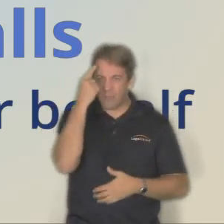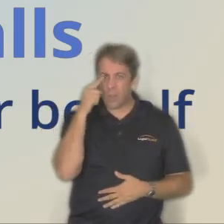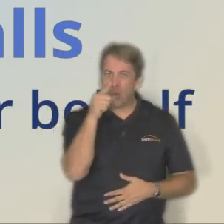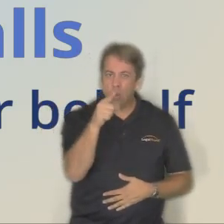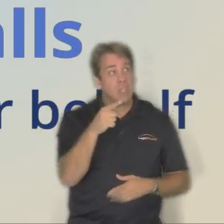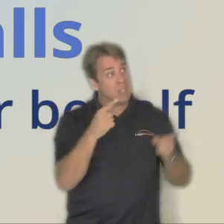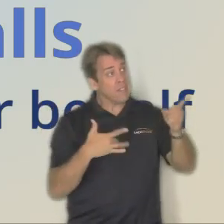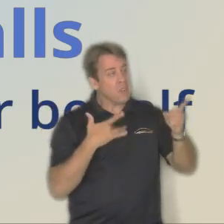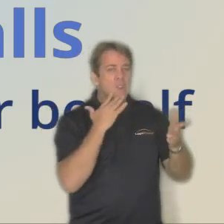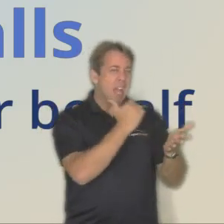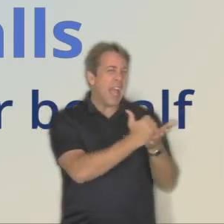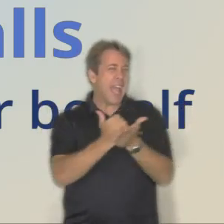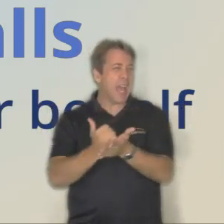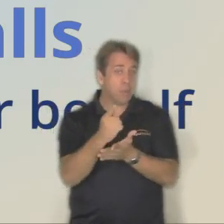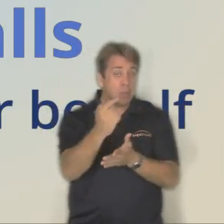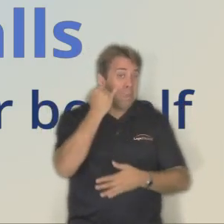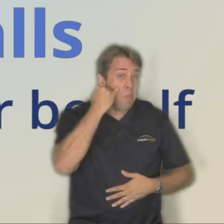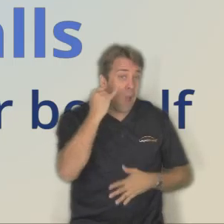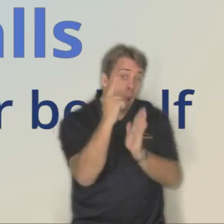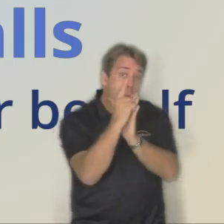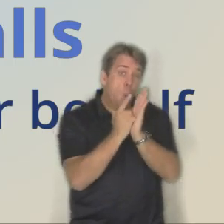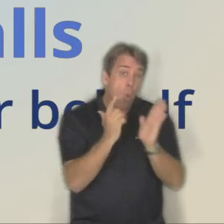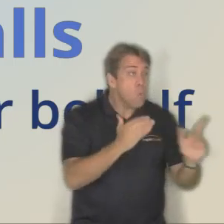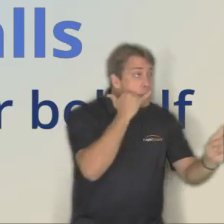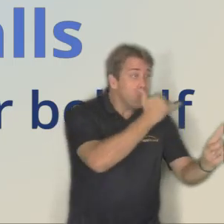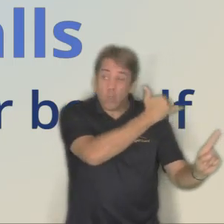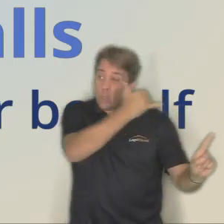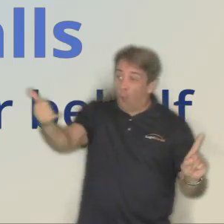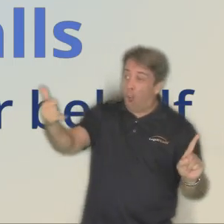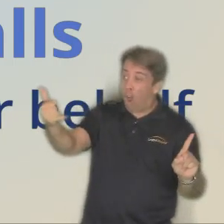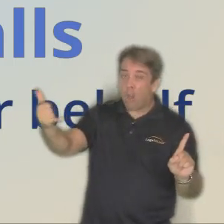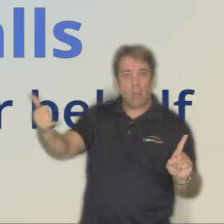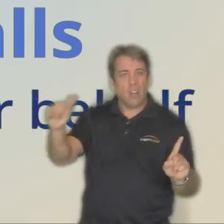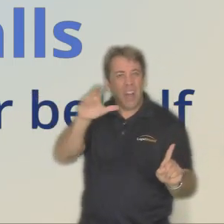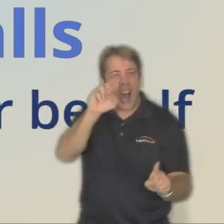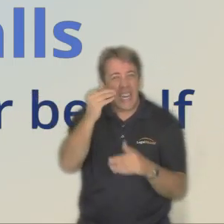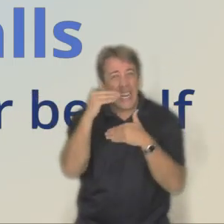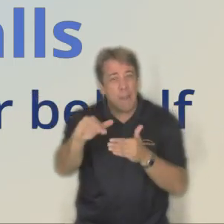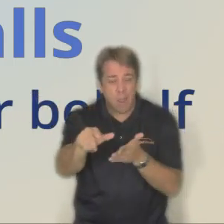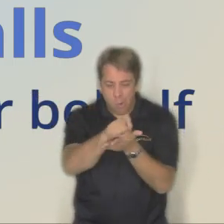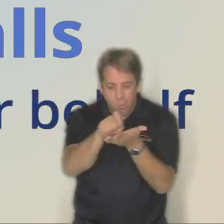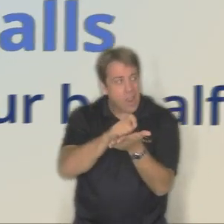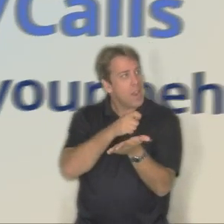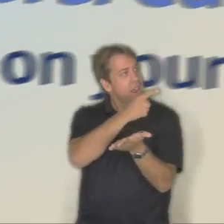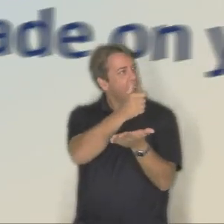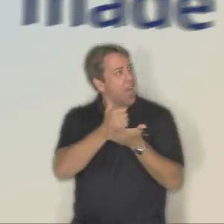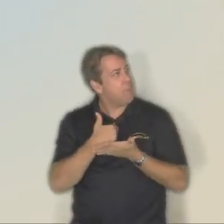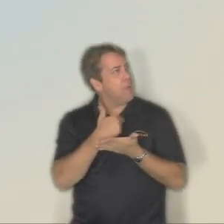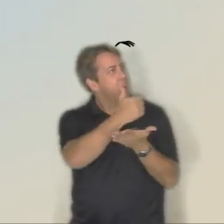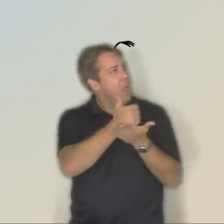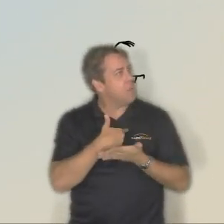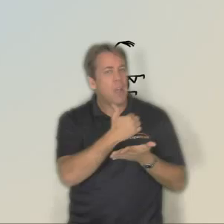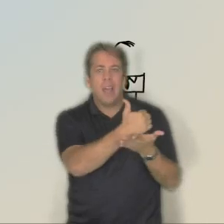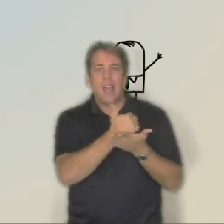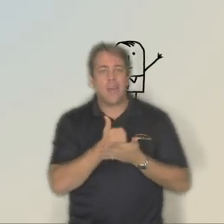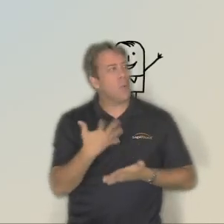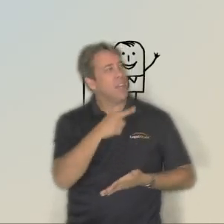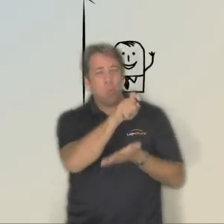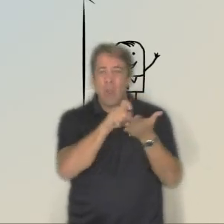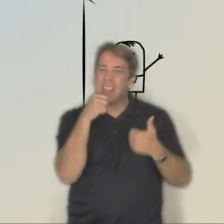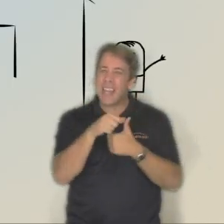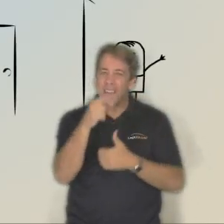when the attorney feels it will help the situation. One phone call or letter per issue, but as many issues as you may have. That means